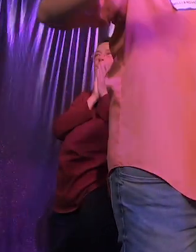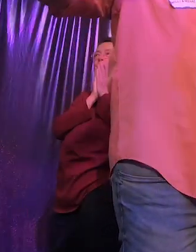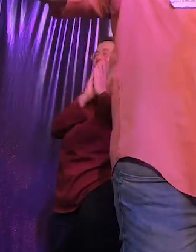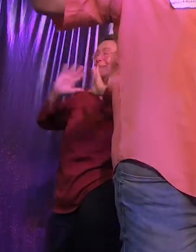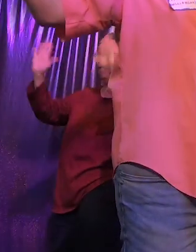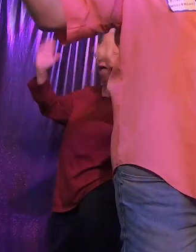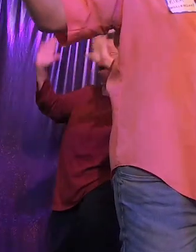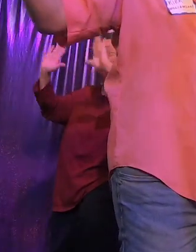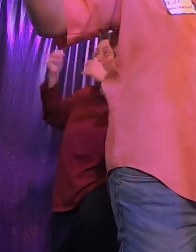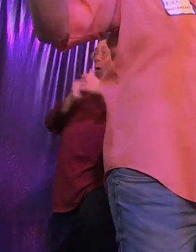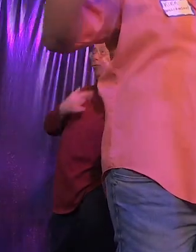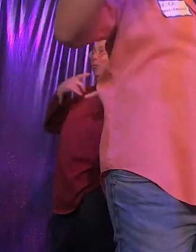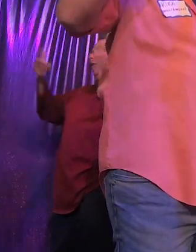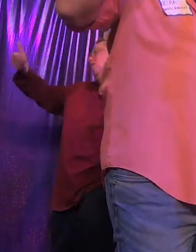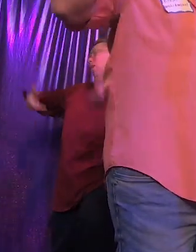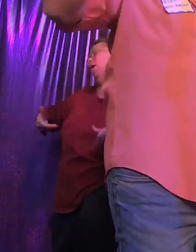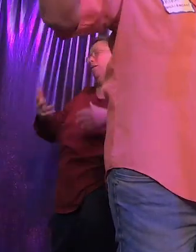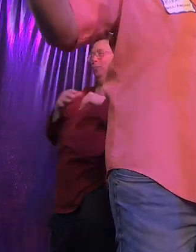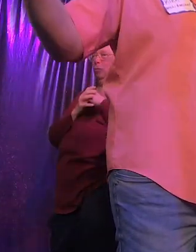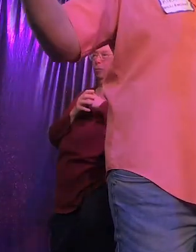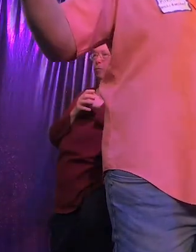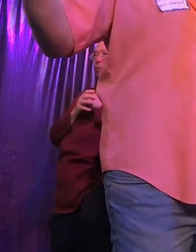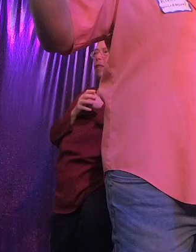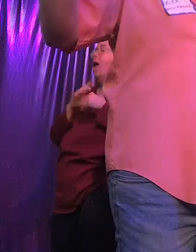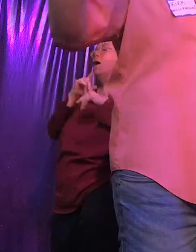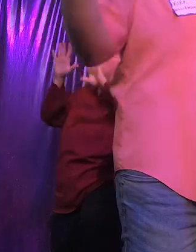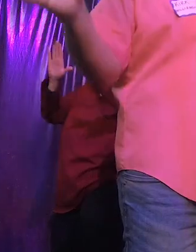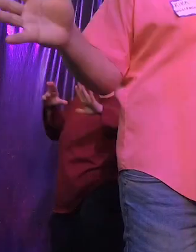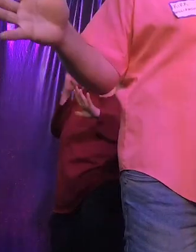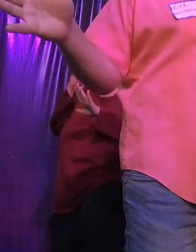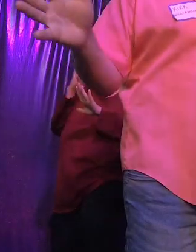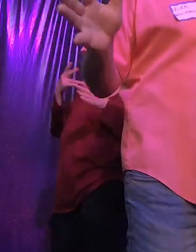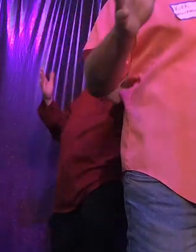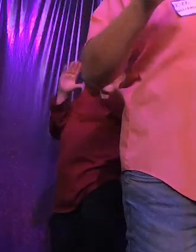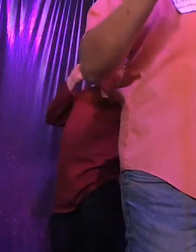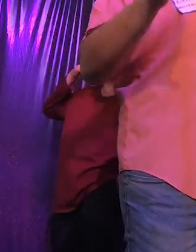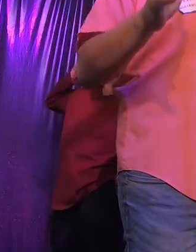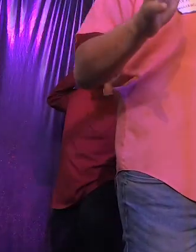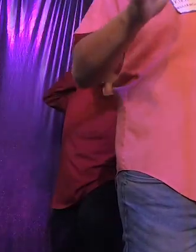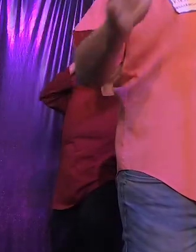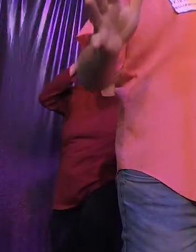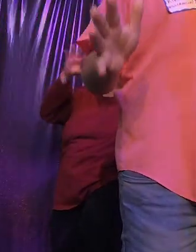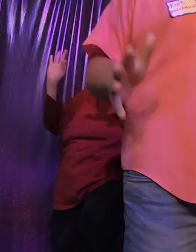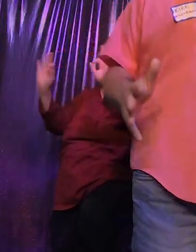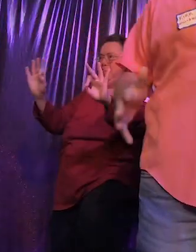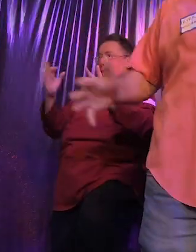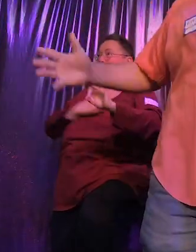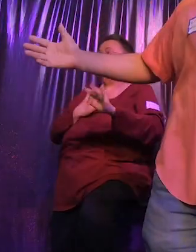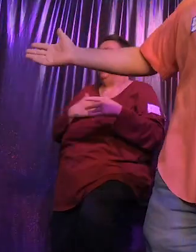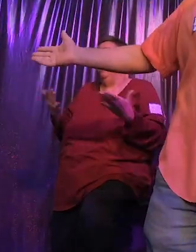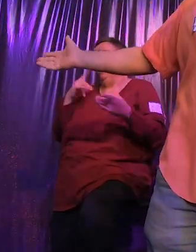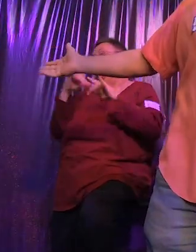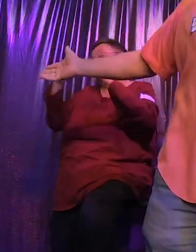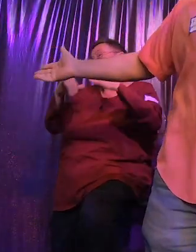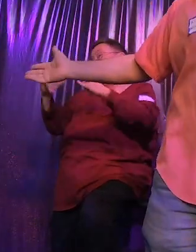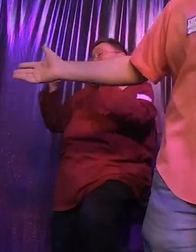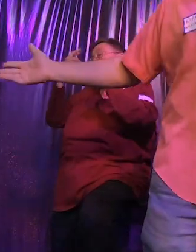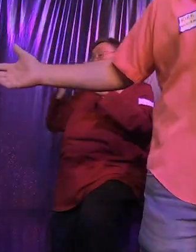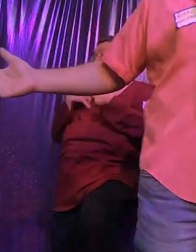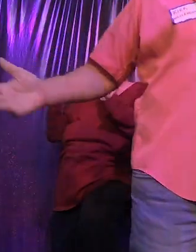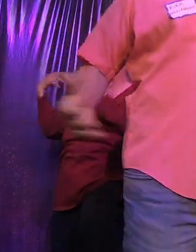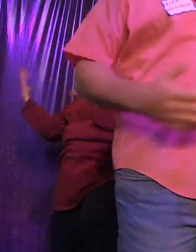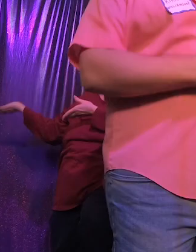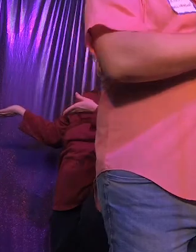Hello, everybody. Welcome. It's wonderful to see all your smiling faces here. I'm glad we're all here for the same reason, of course, as Tracy.